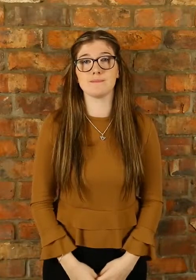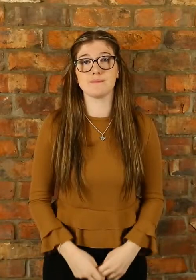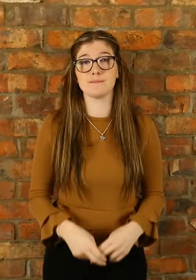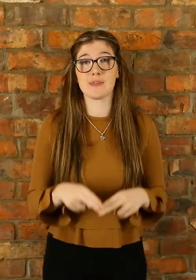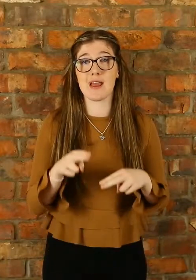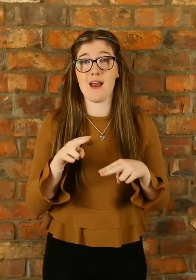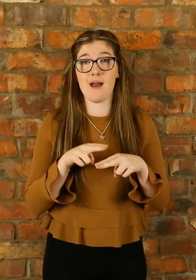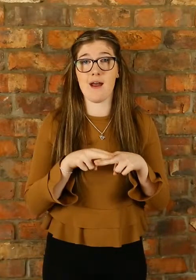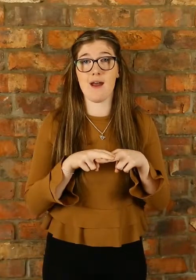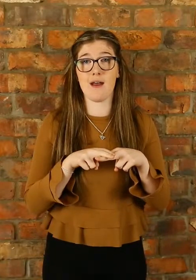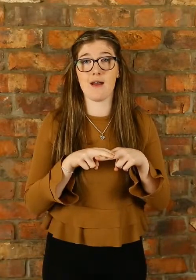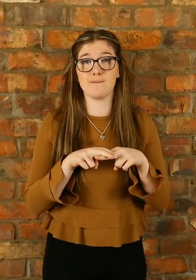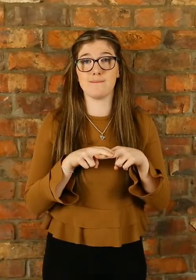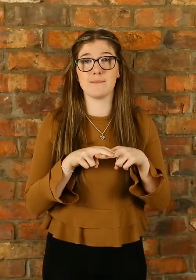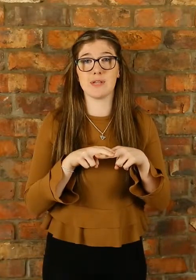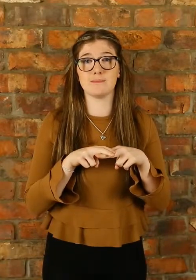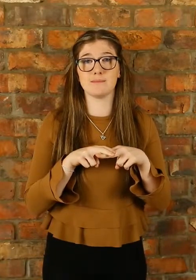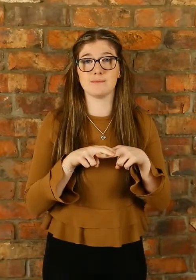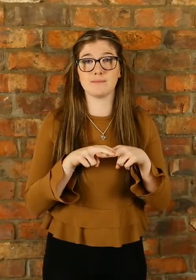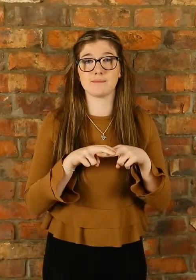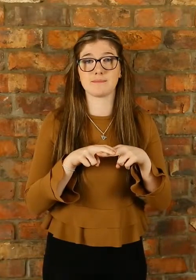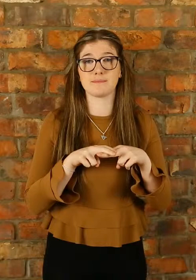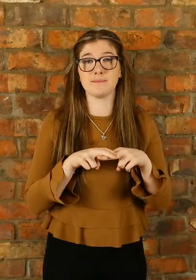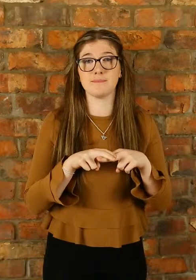the other to create the letter F.